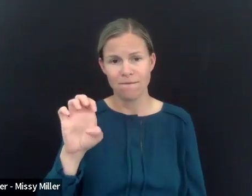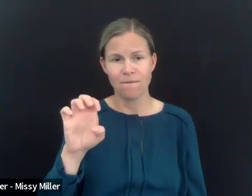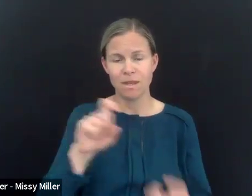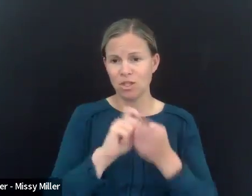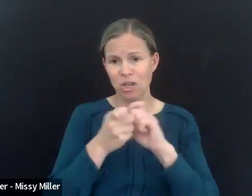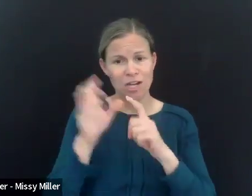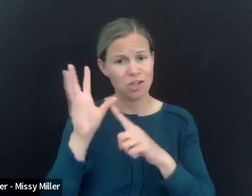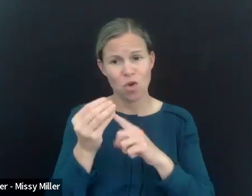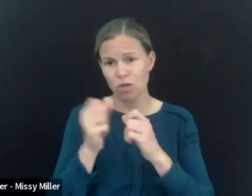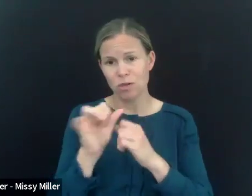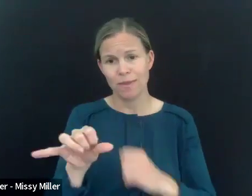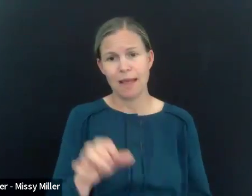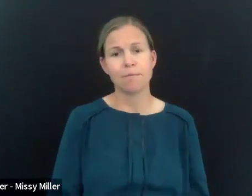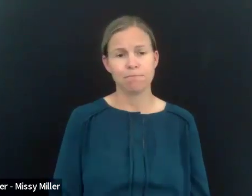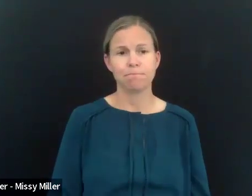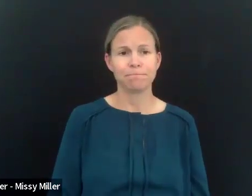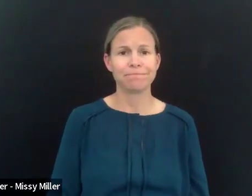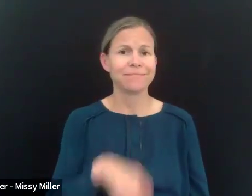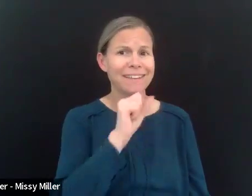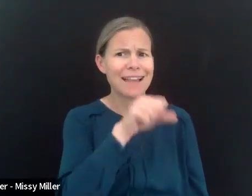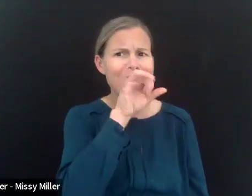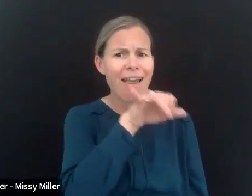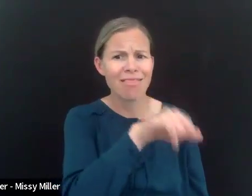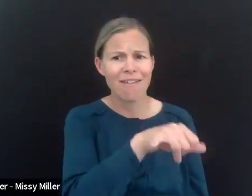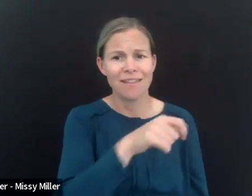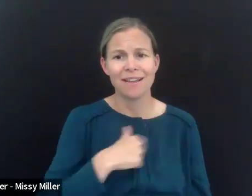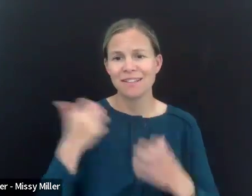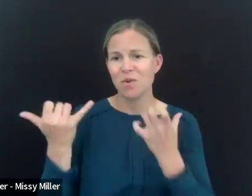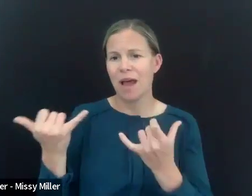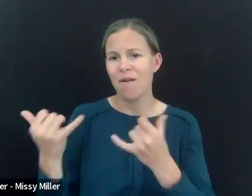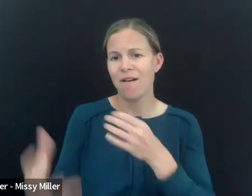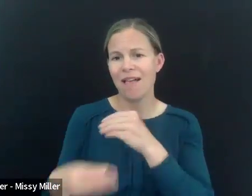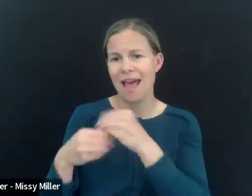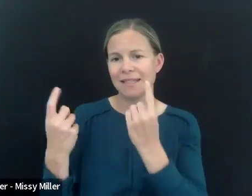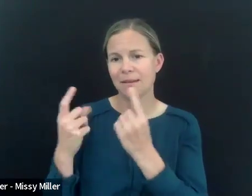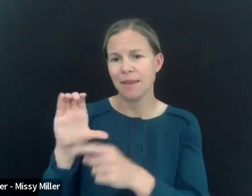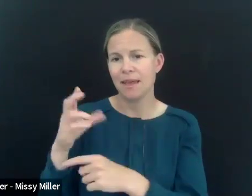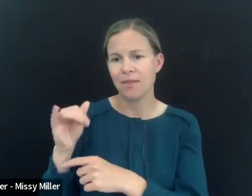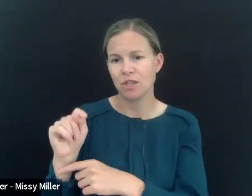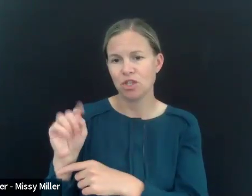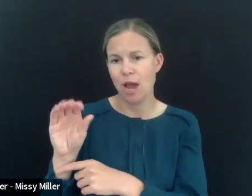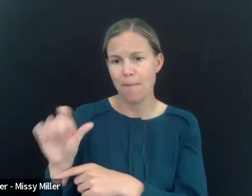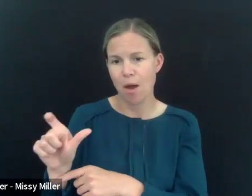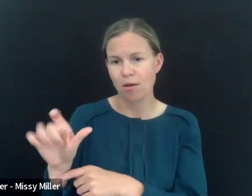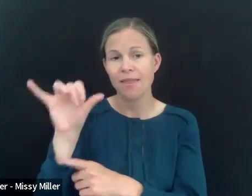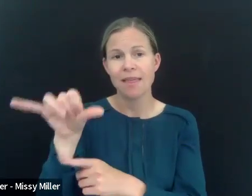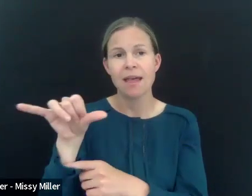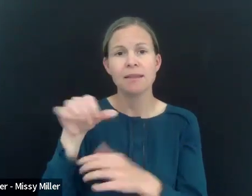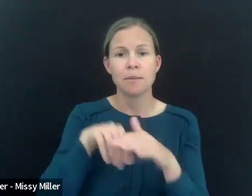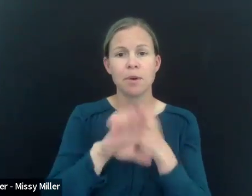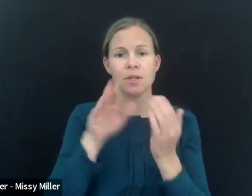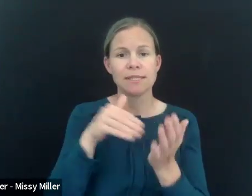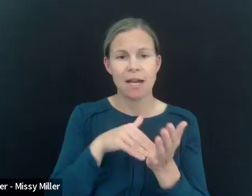Absolutely love that, Indra. Well, I am going to drop something in the chat, which is that Birth Center Equity worked